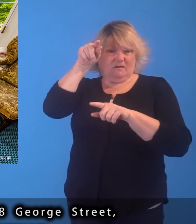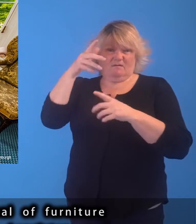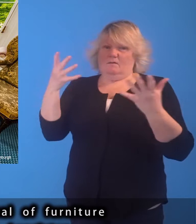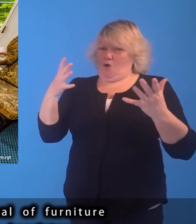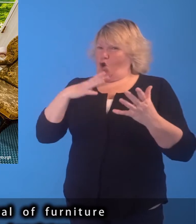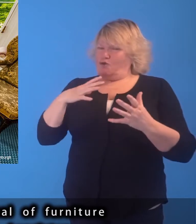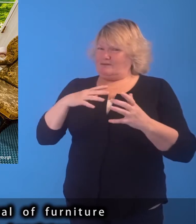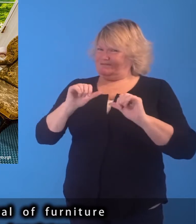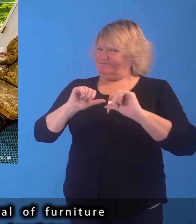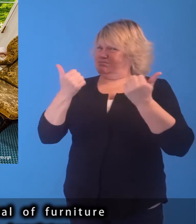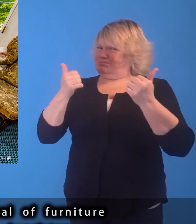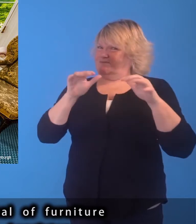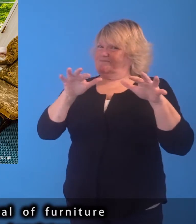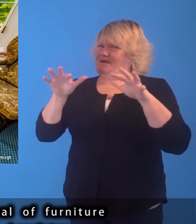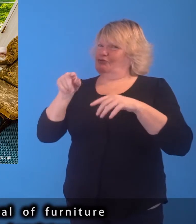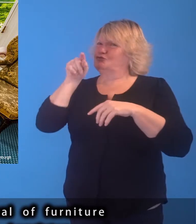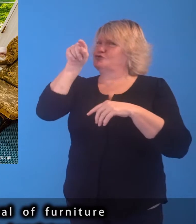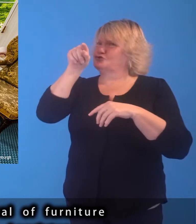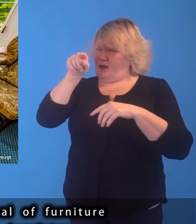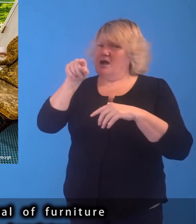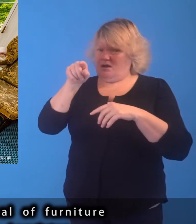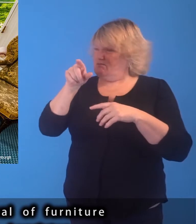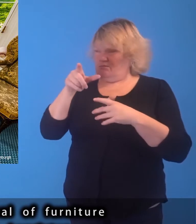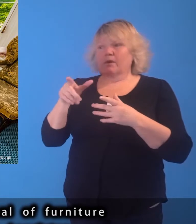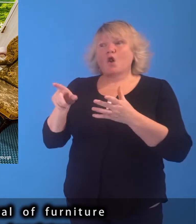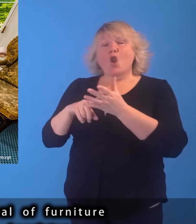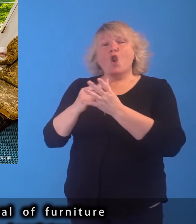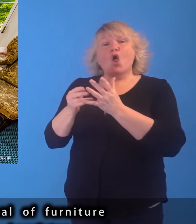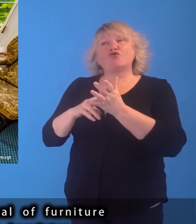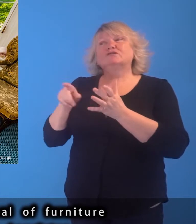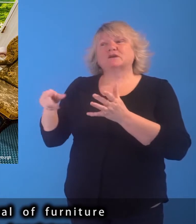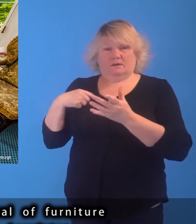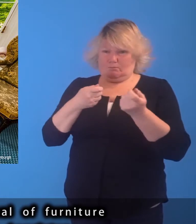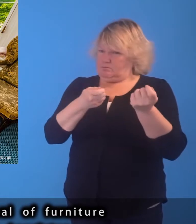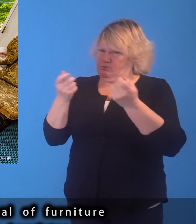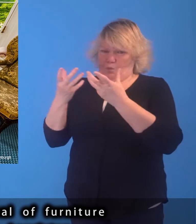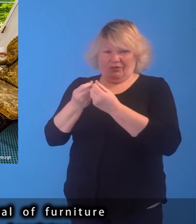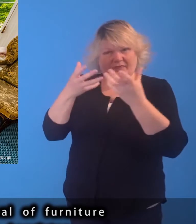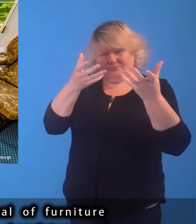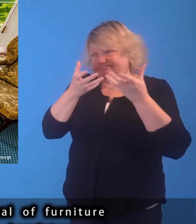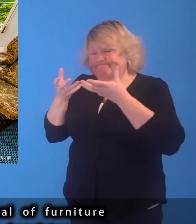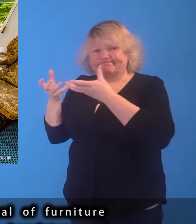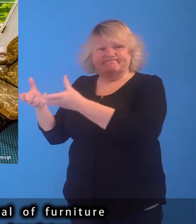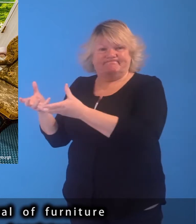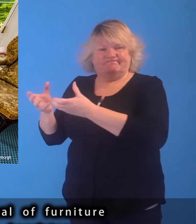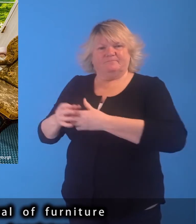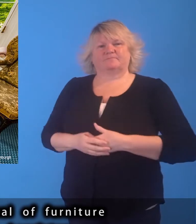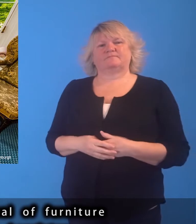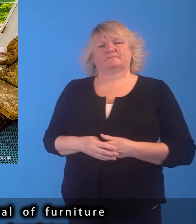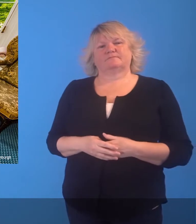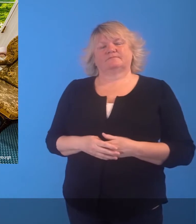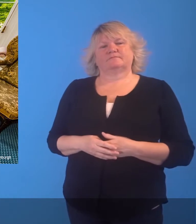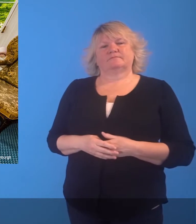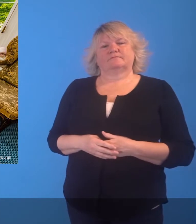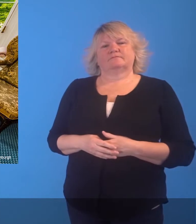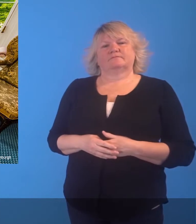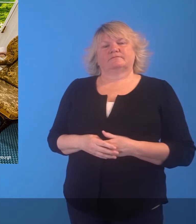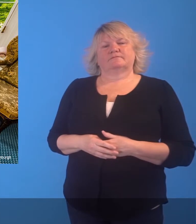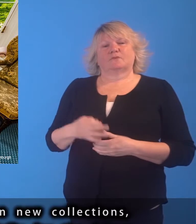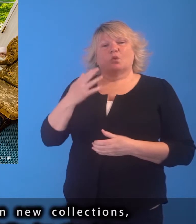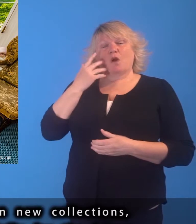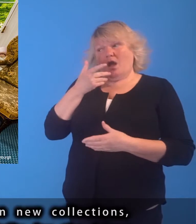showroom, and therefore already had a great deal of furniture which they brought with them